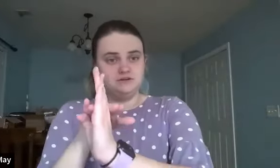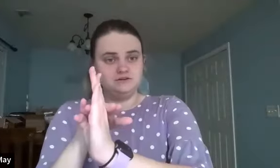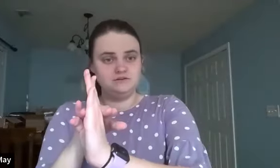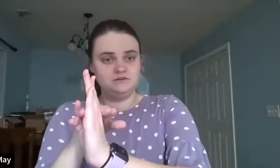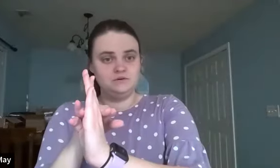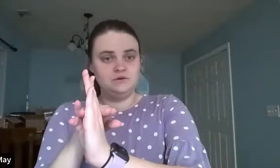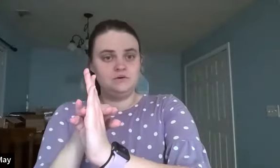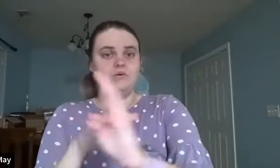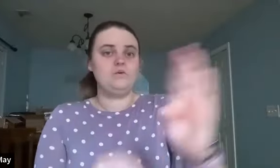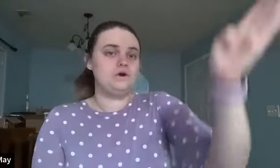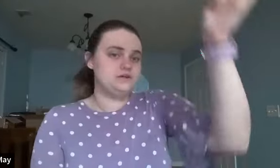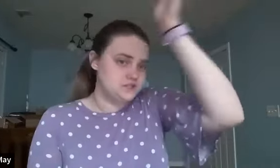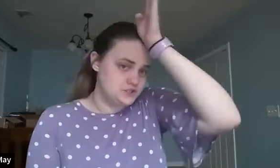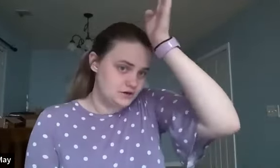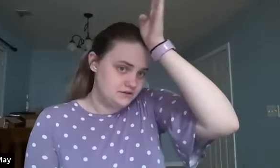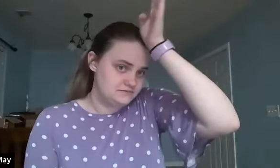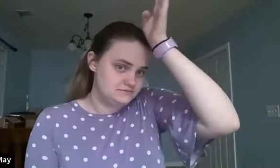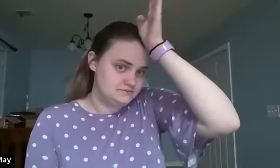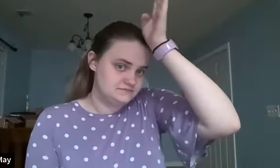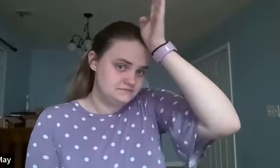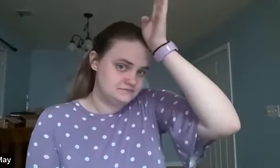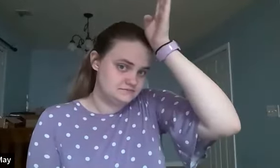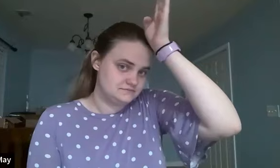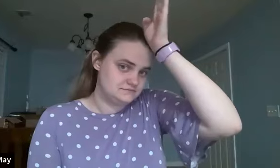shark, or shark.